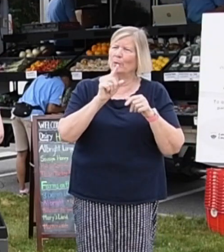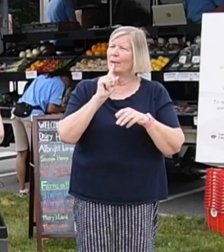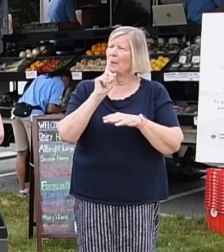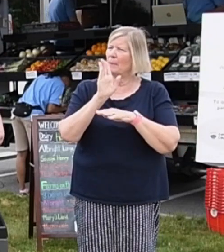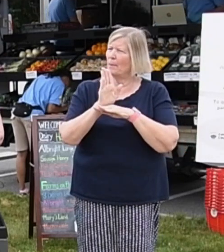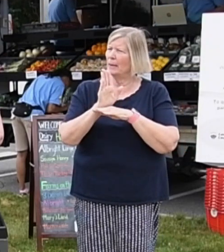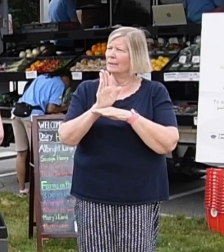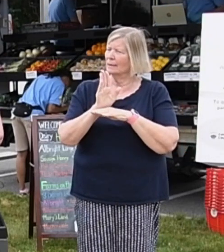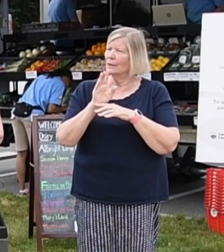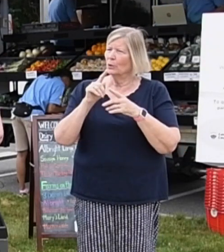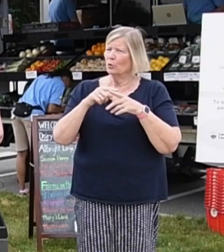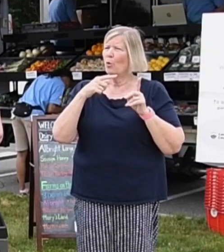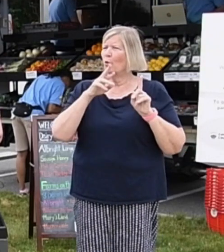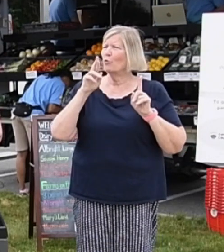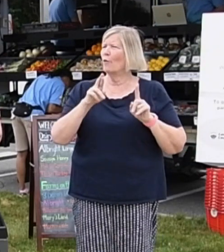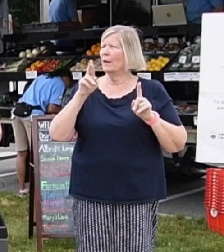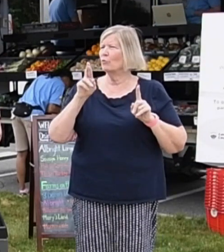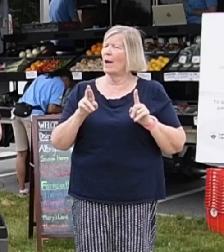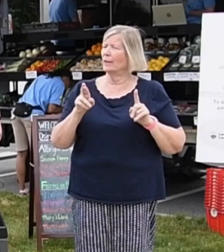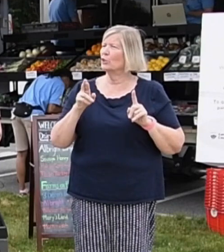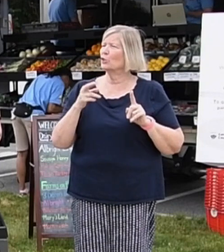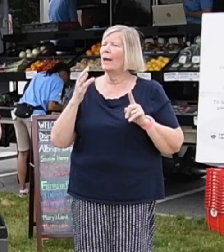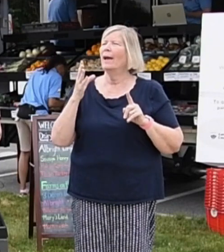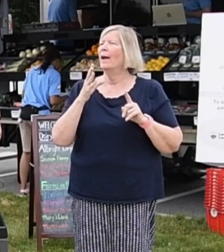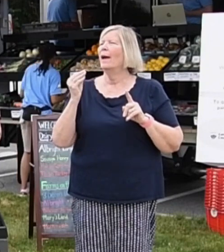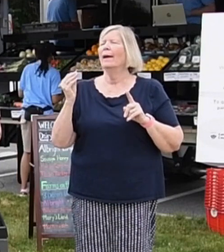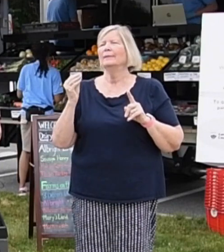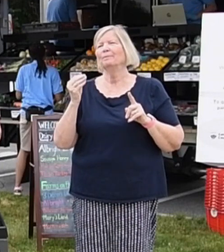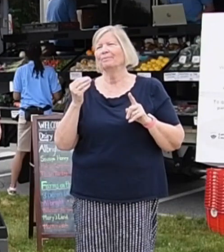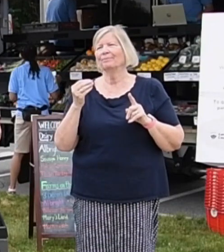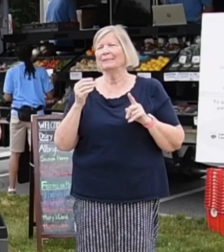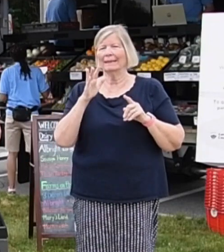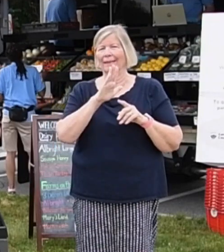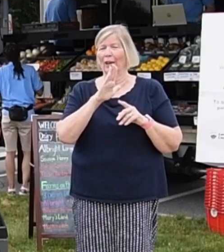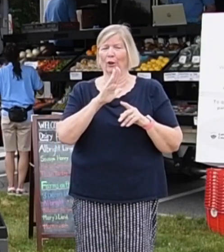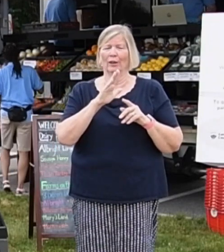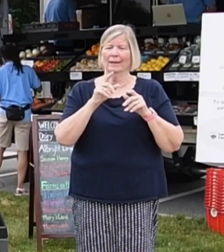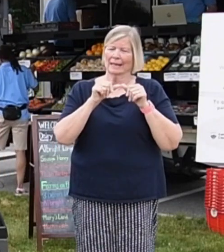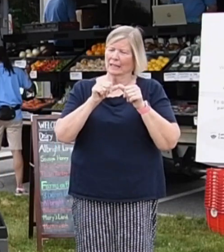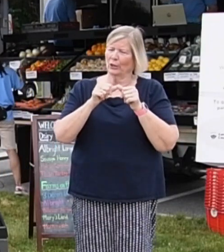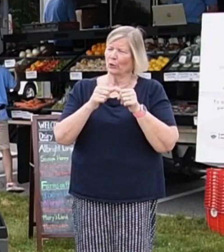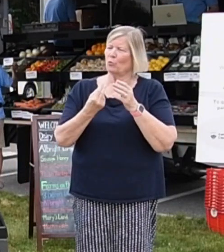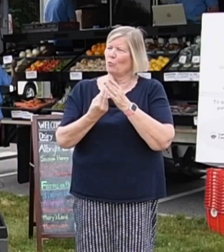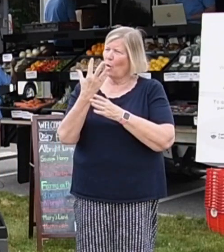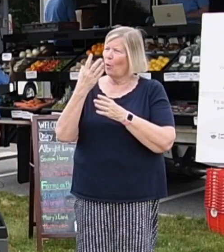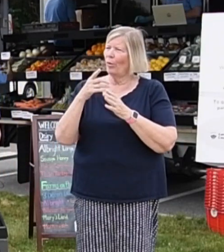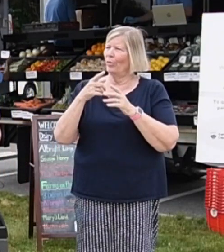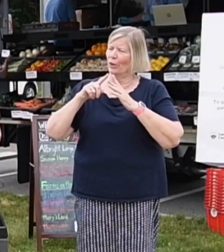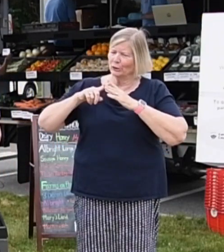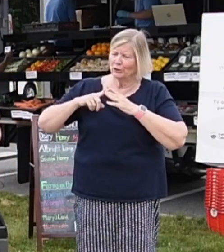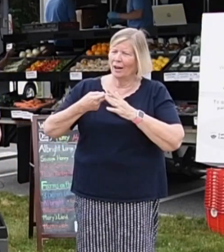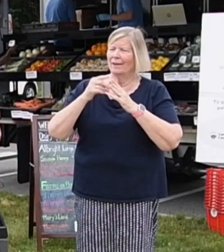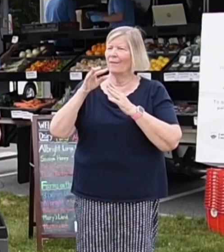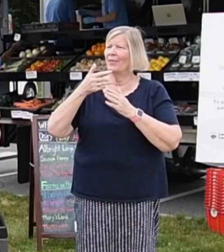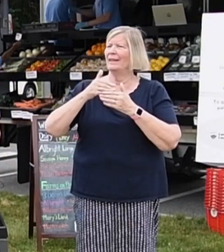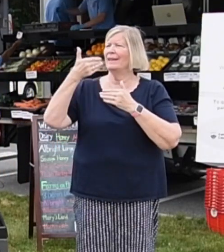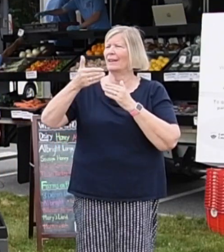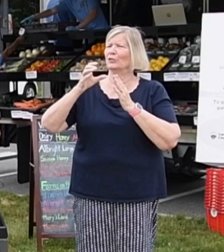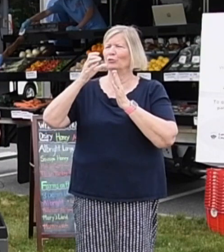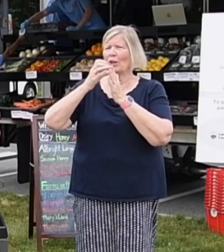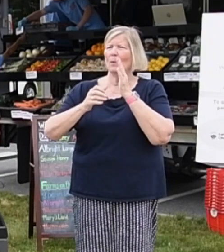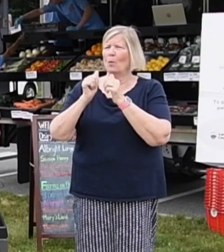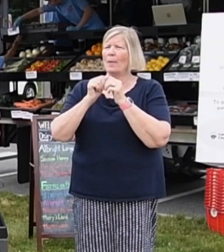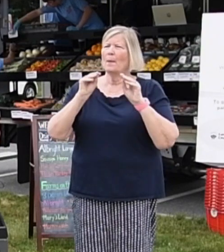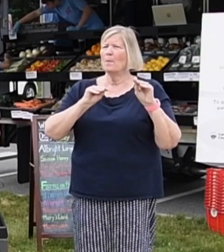commitment to the Roving Radish and really its continued growth. The launch of this next chapter with the